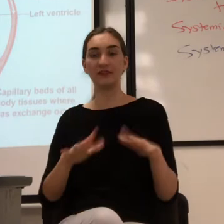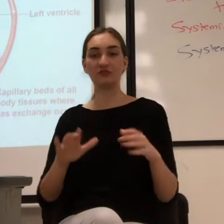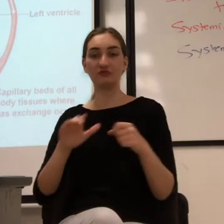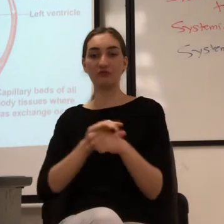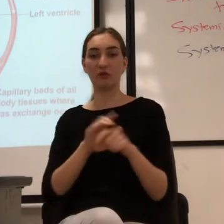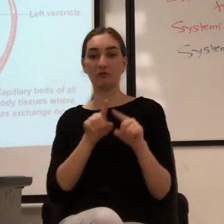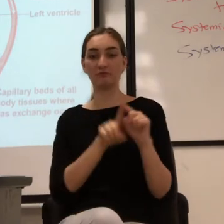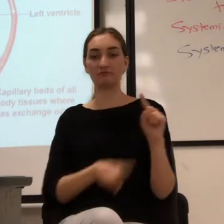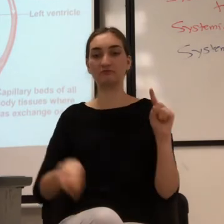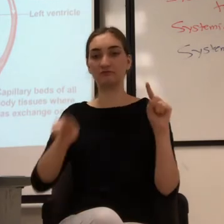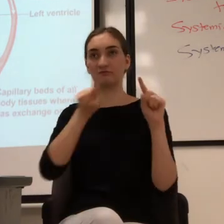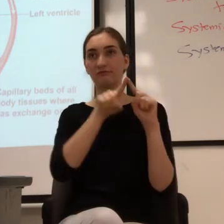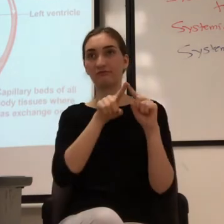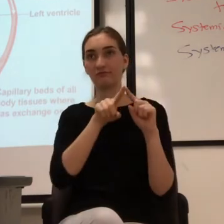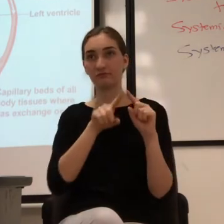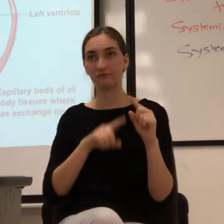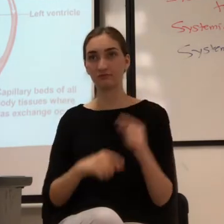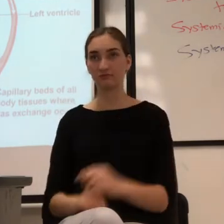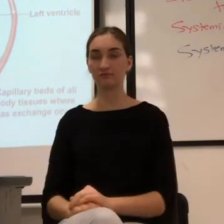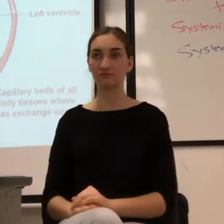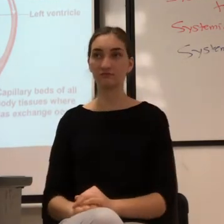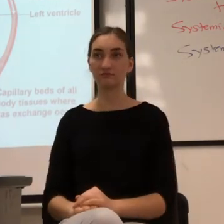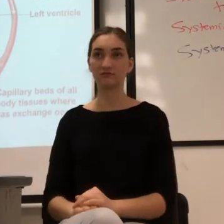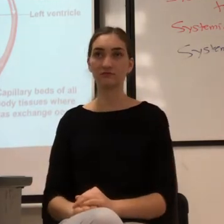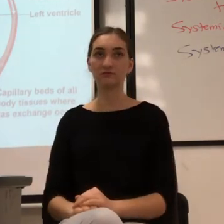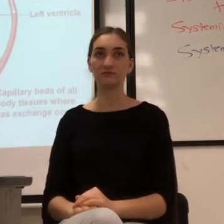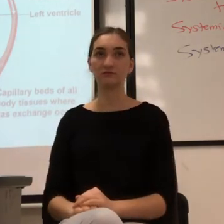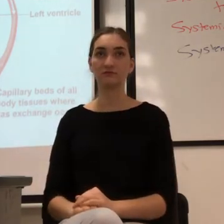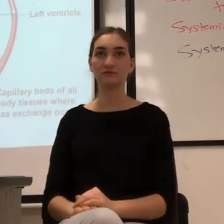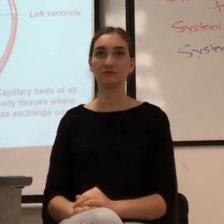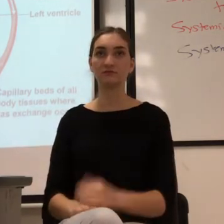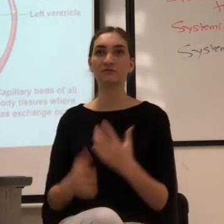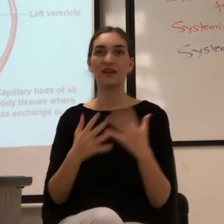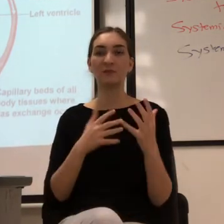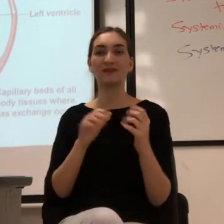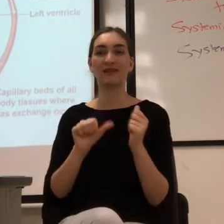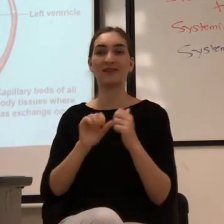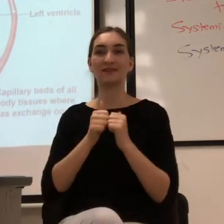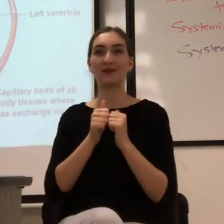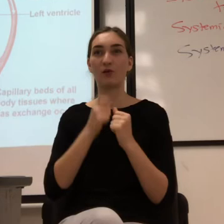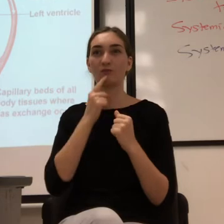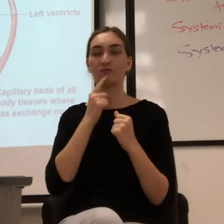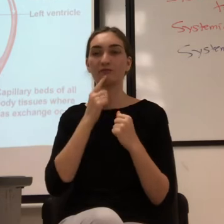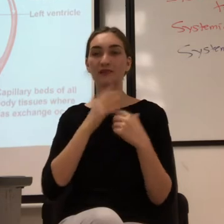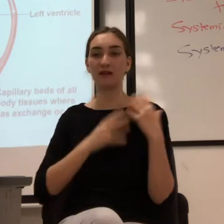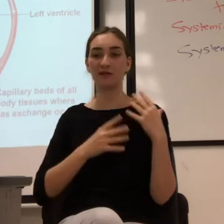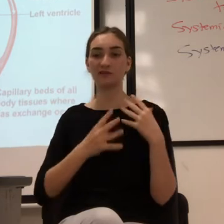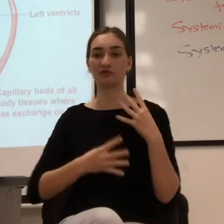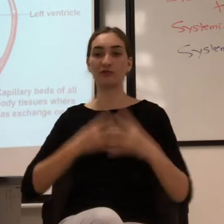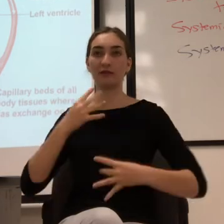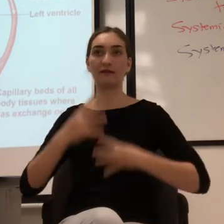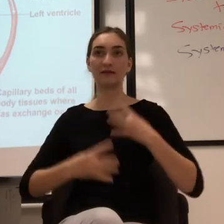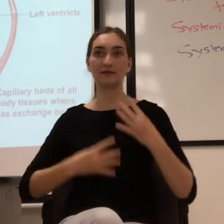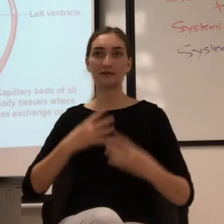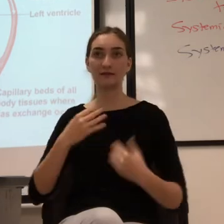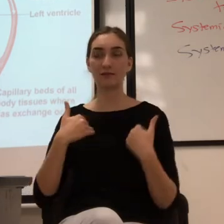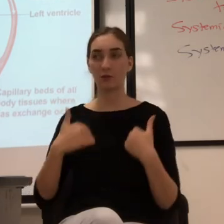back, and then this. But anyways, that's how blood circulates.